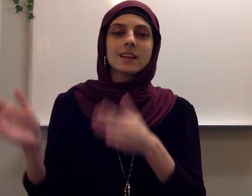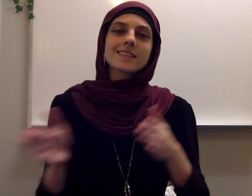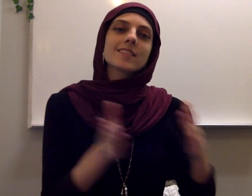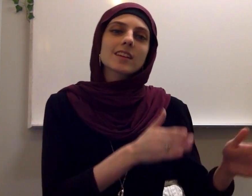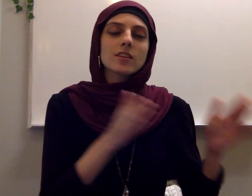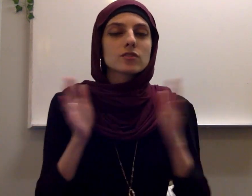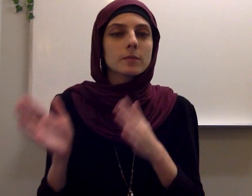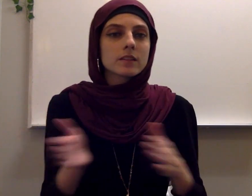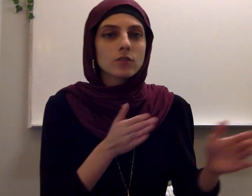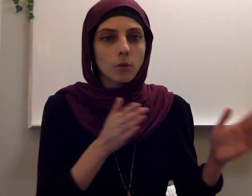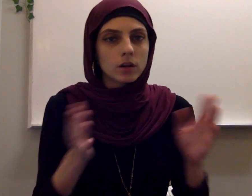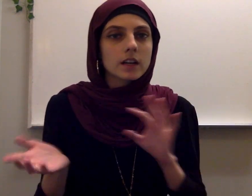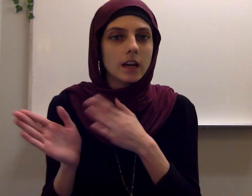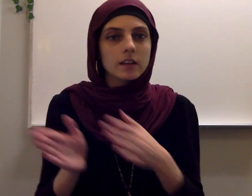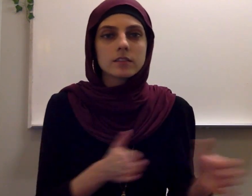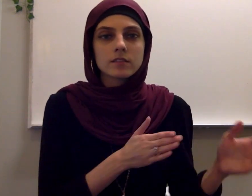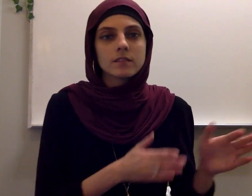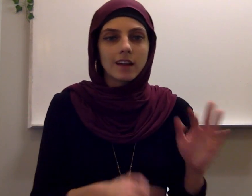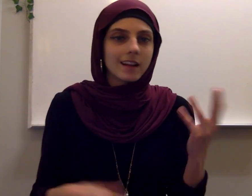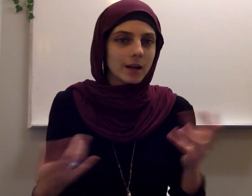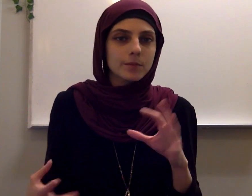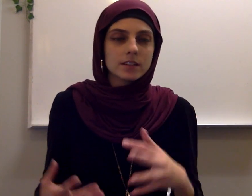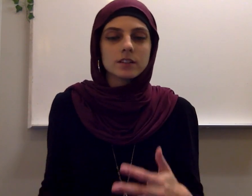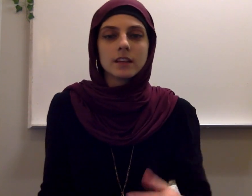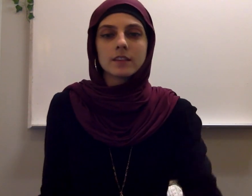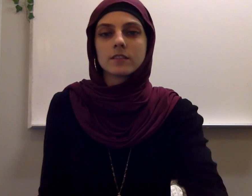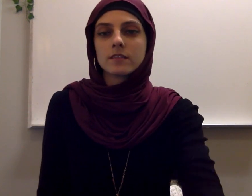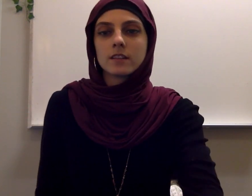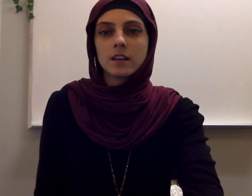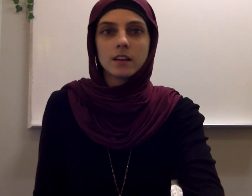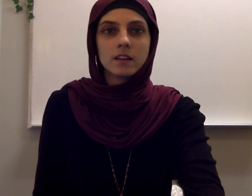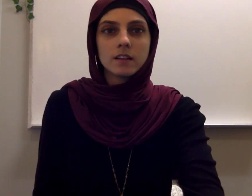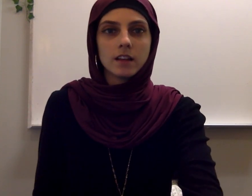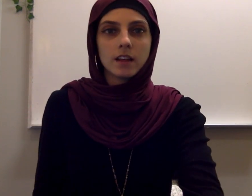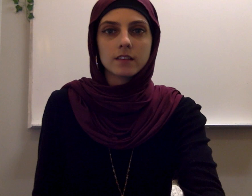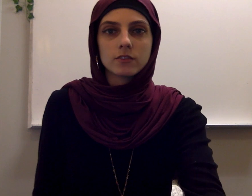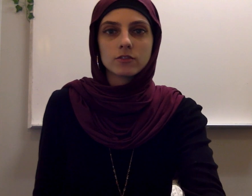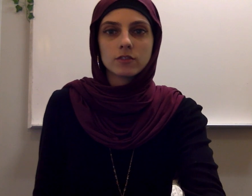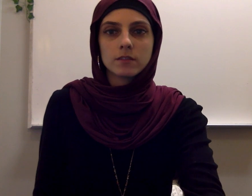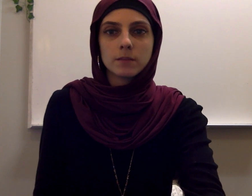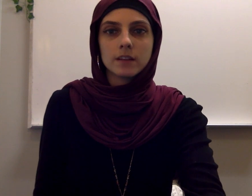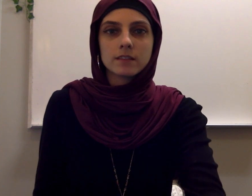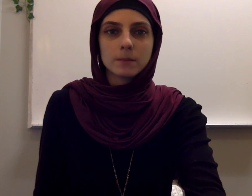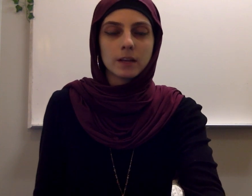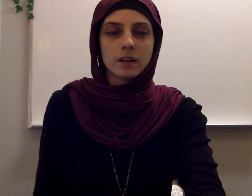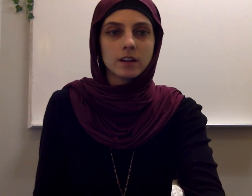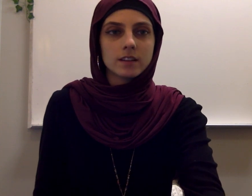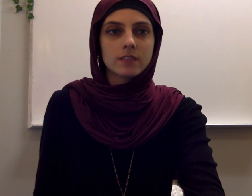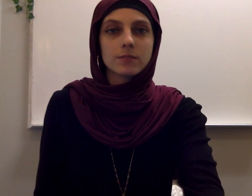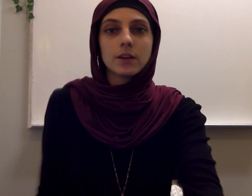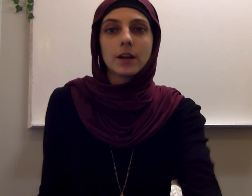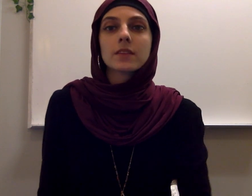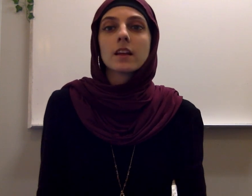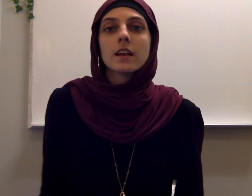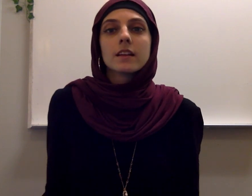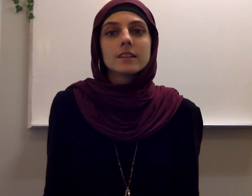This can also mean to organize and a couple other things in English, but depending on context. Okay, dishes